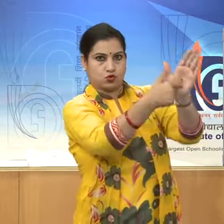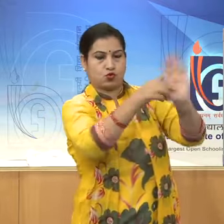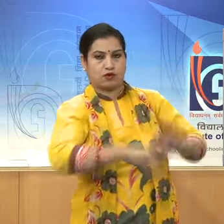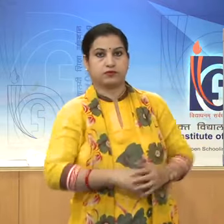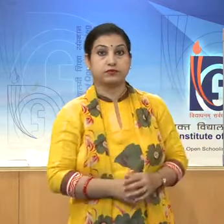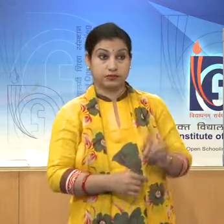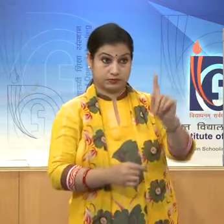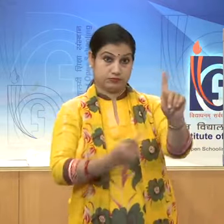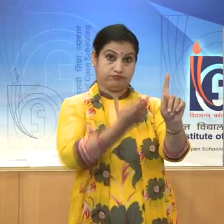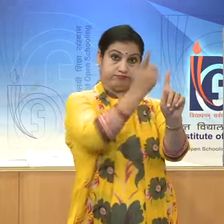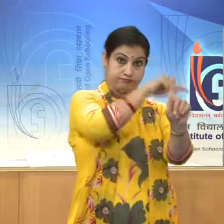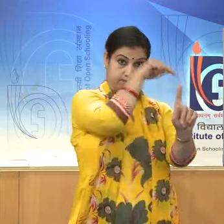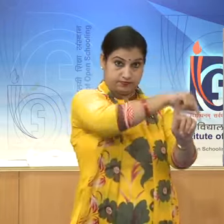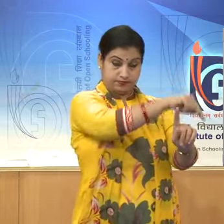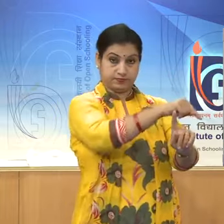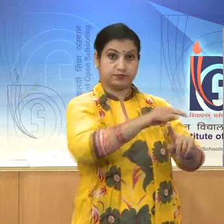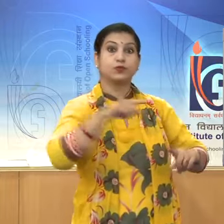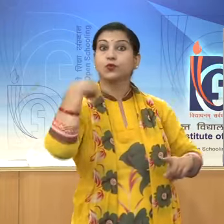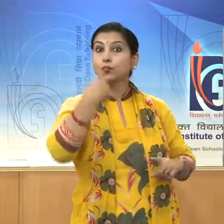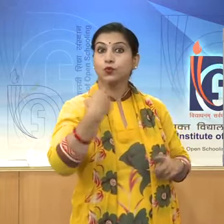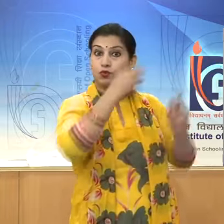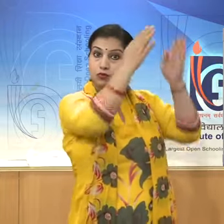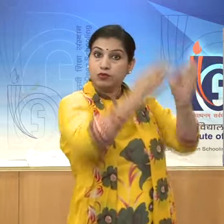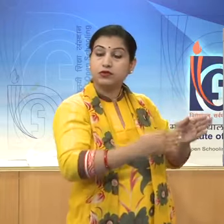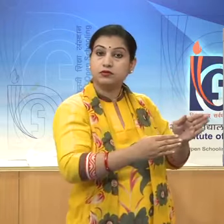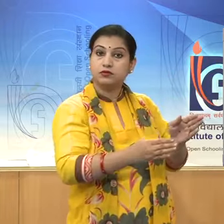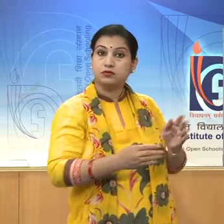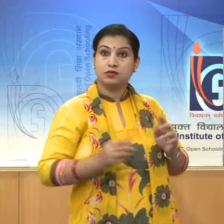On the other side emerges wind god